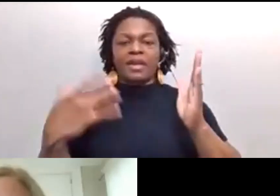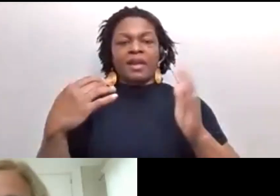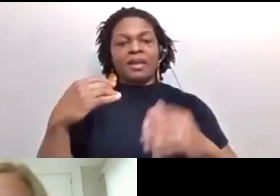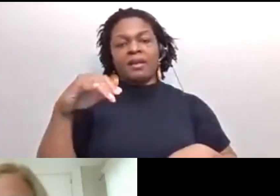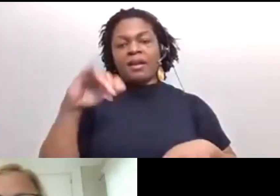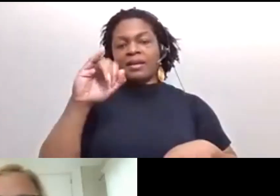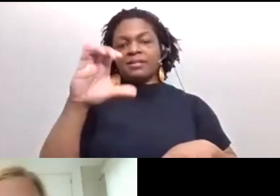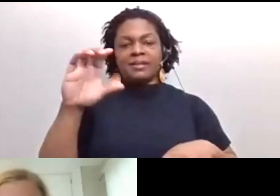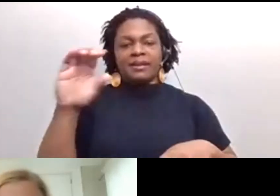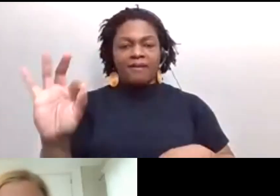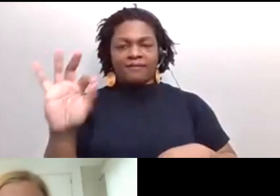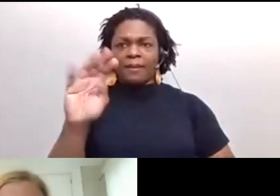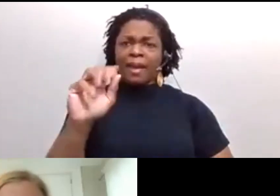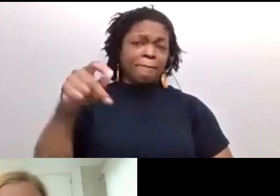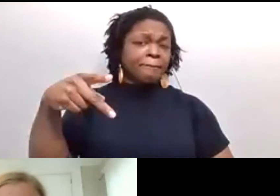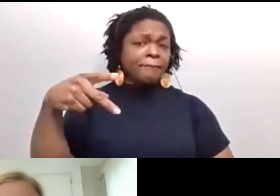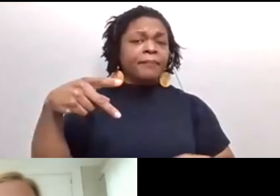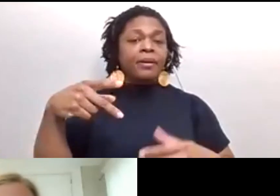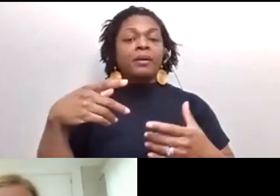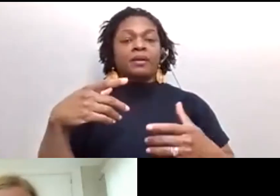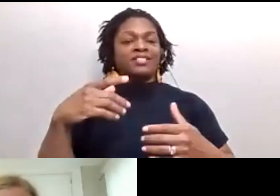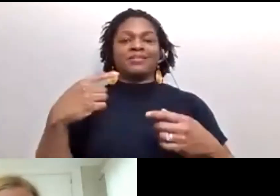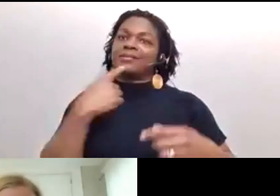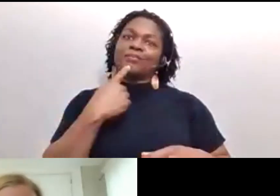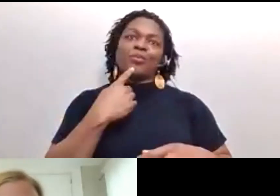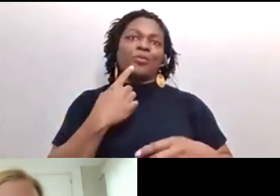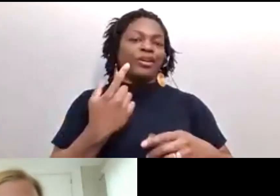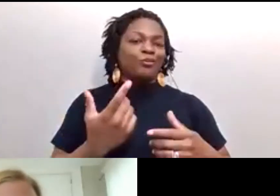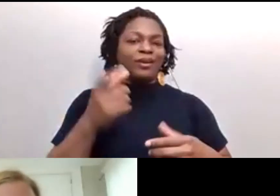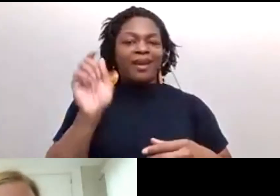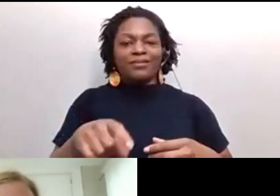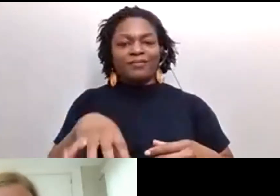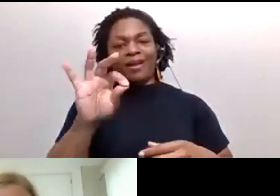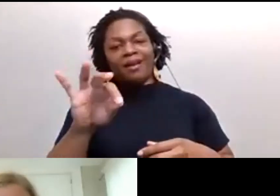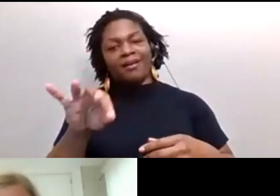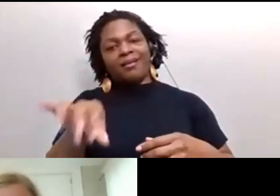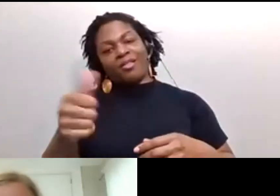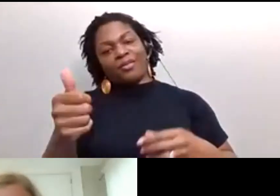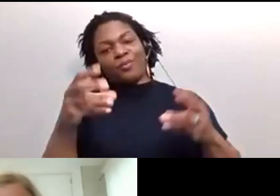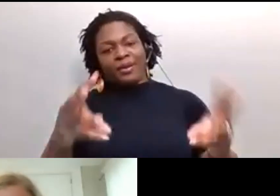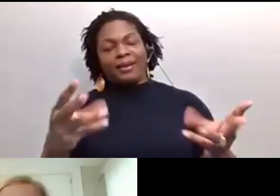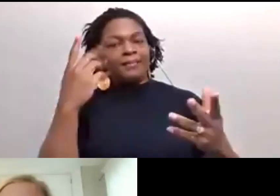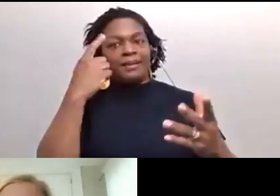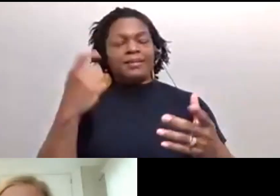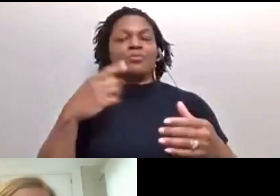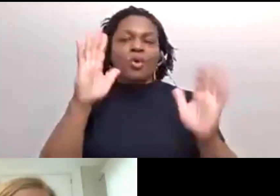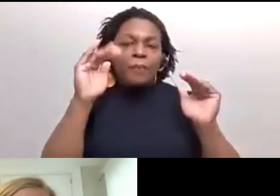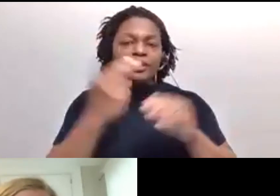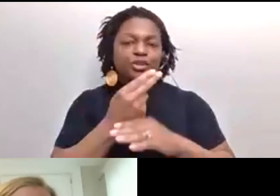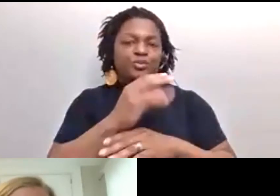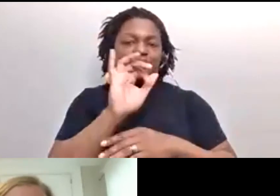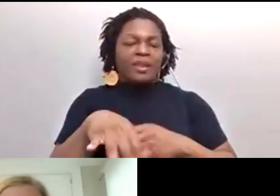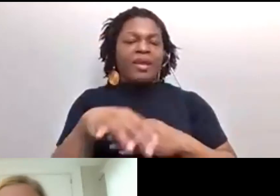fund this, and we didn't get an appropriation because there's so much that needs to be done, and we'd like to make more progress.